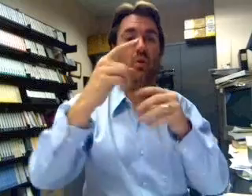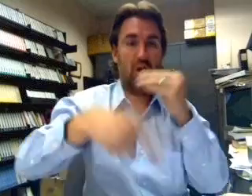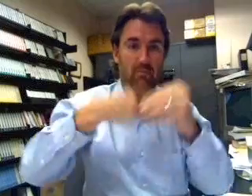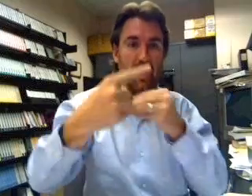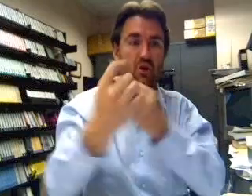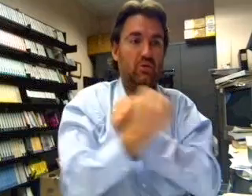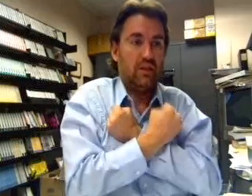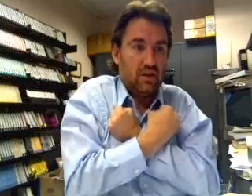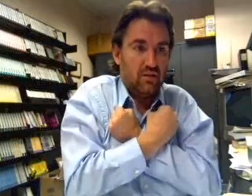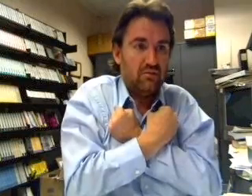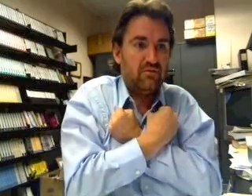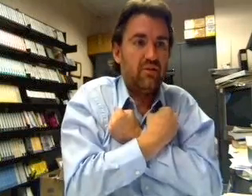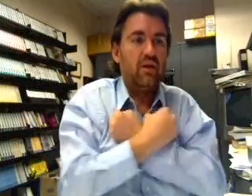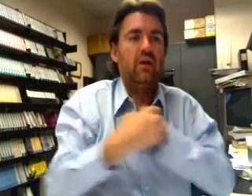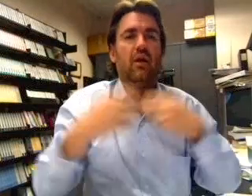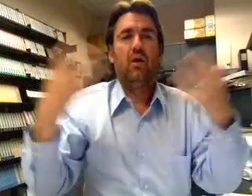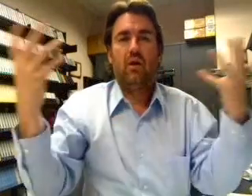or about love,